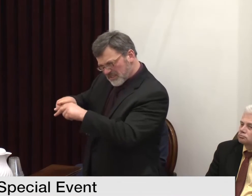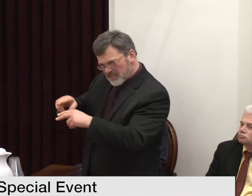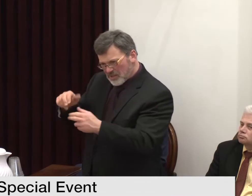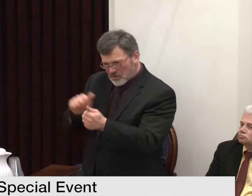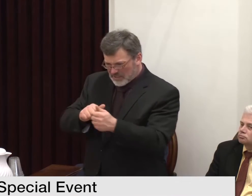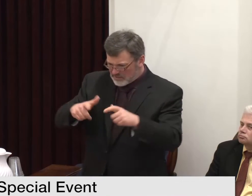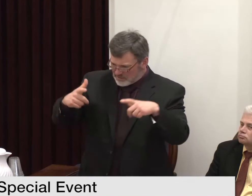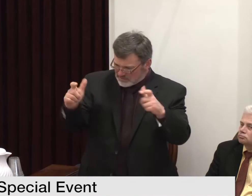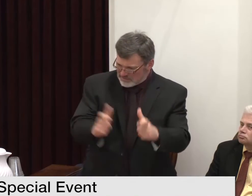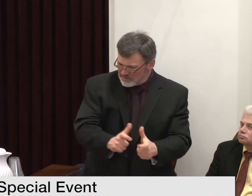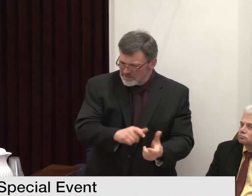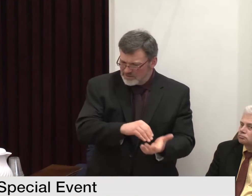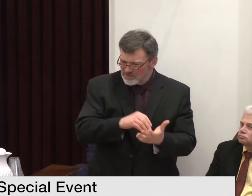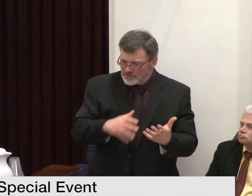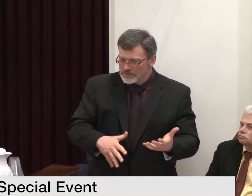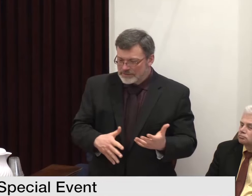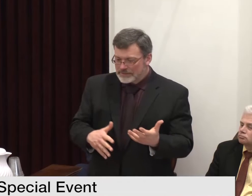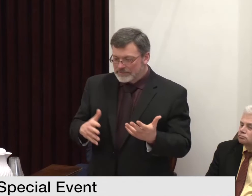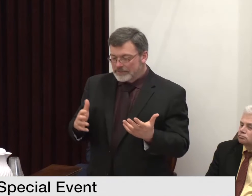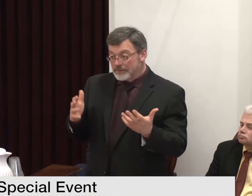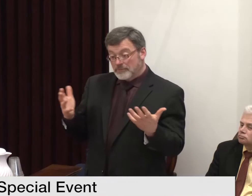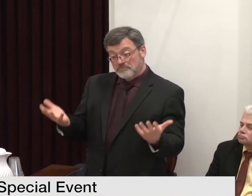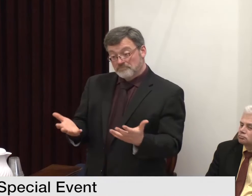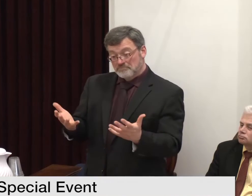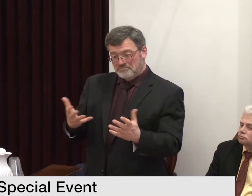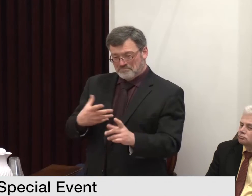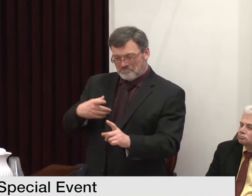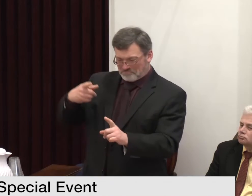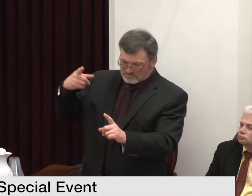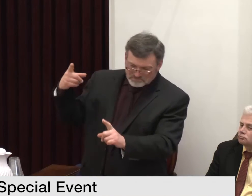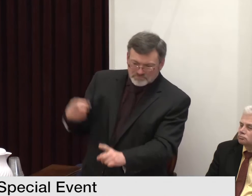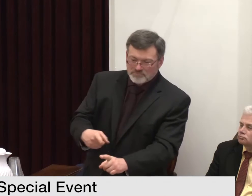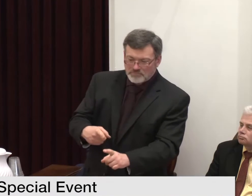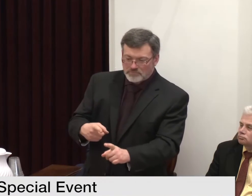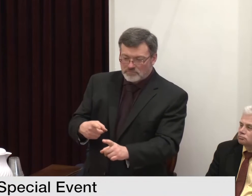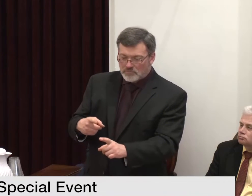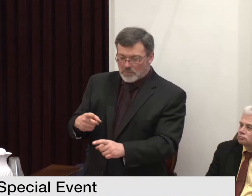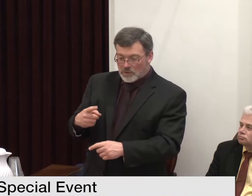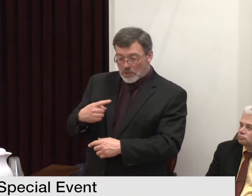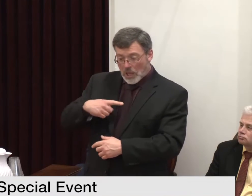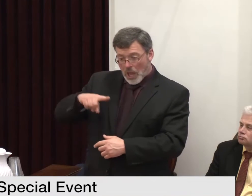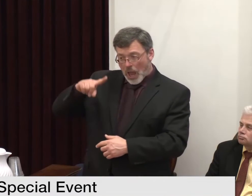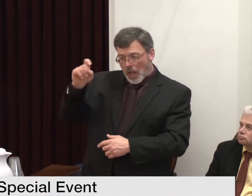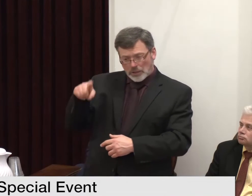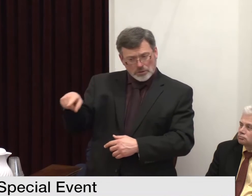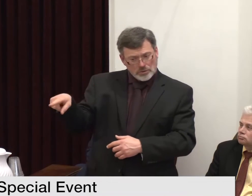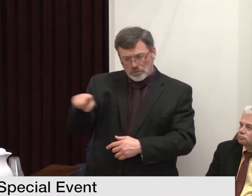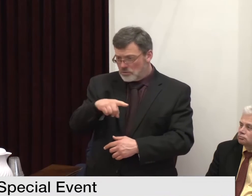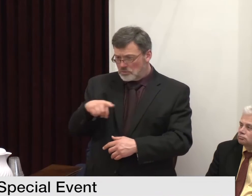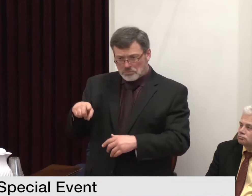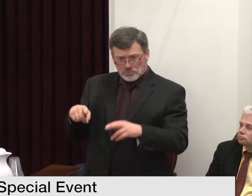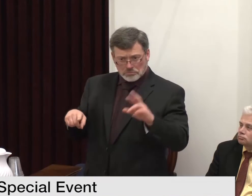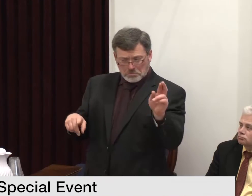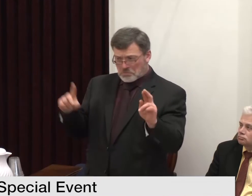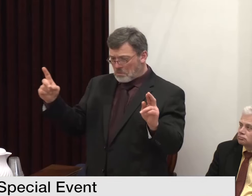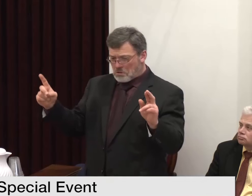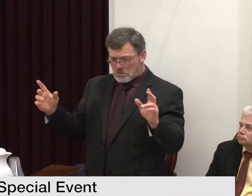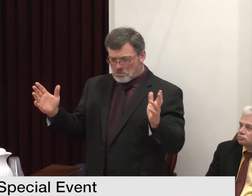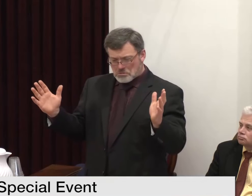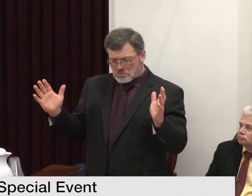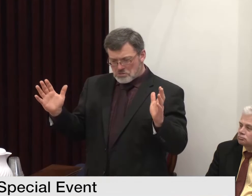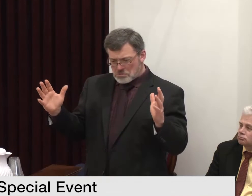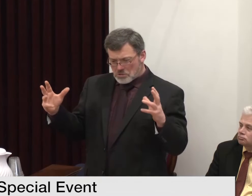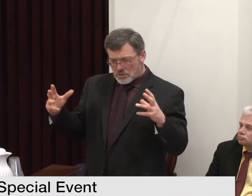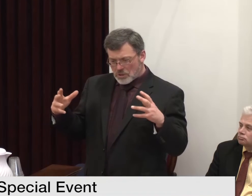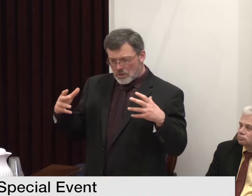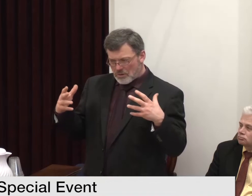You see, I'm not even asking you to cross the aisle, which I've done over the last 20 years, by